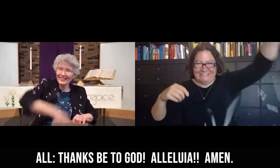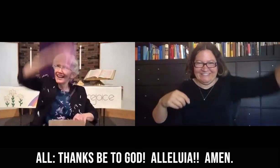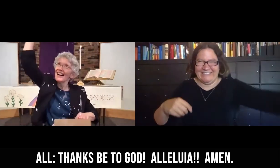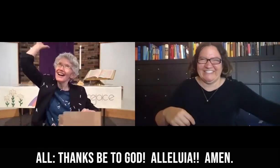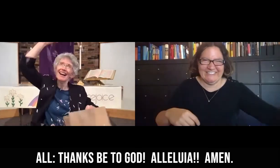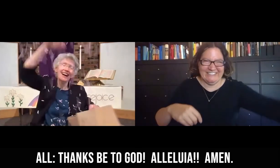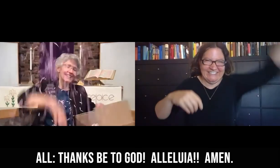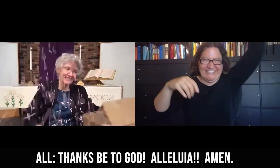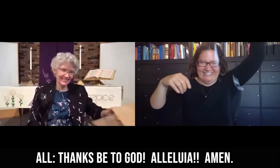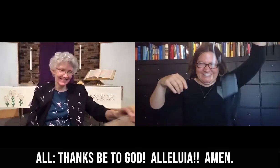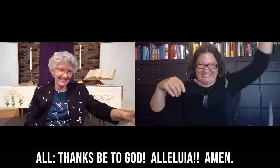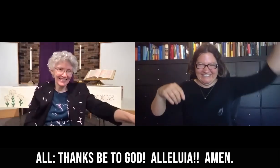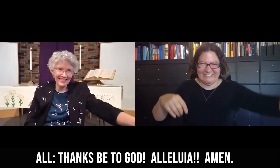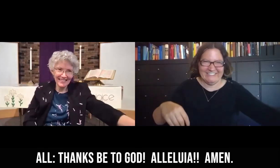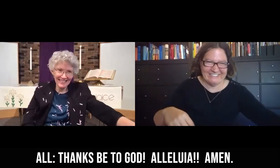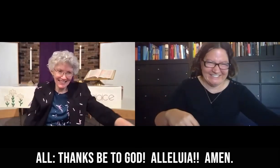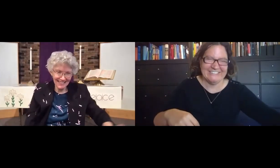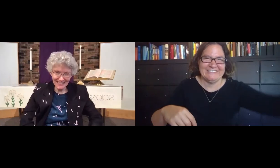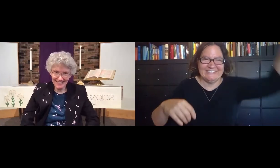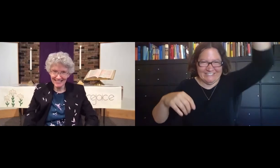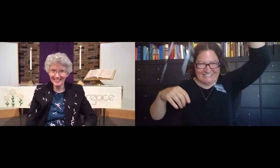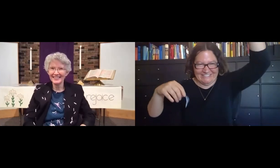And throw some more confetti. Amen.